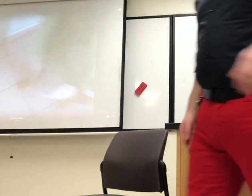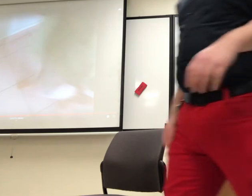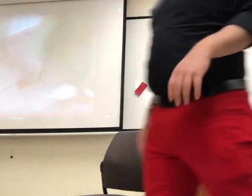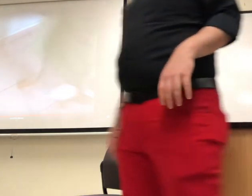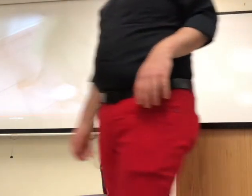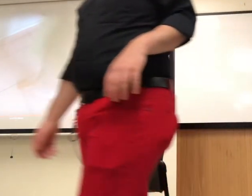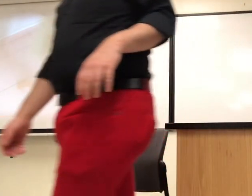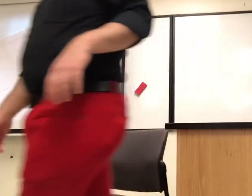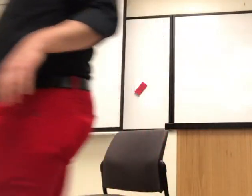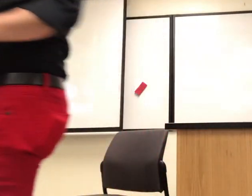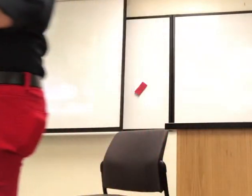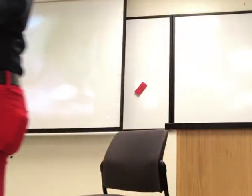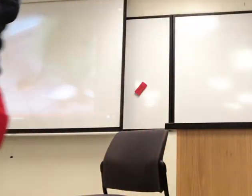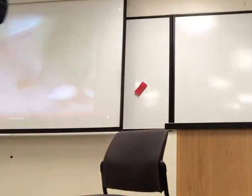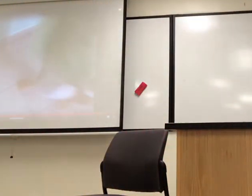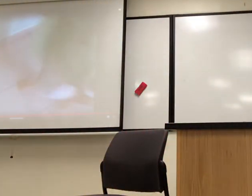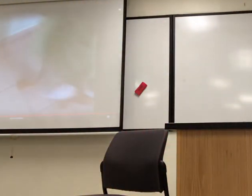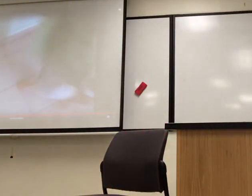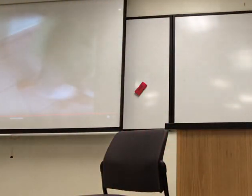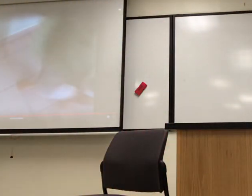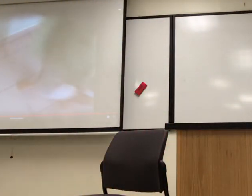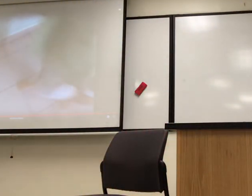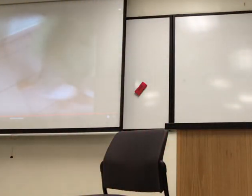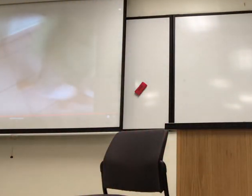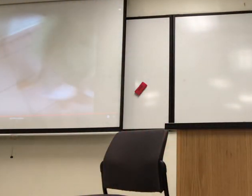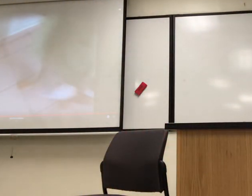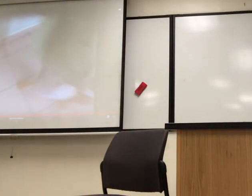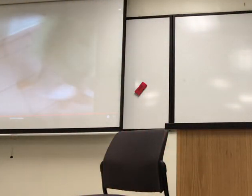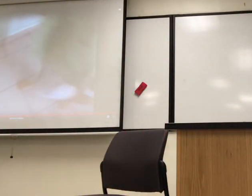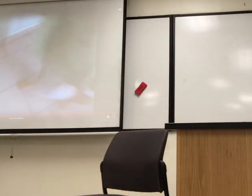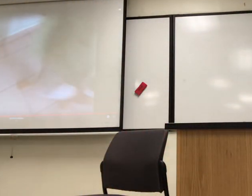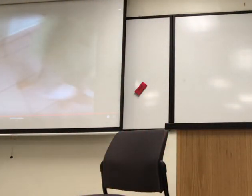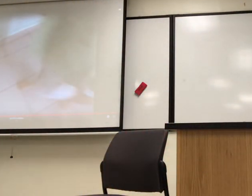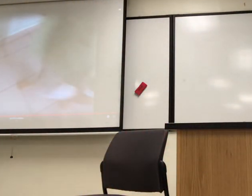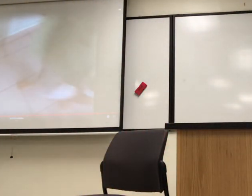Okay, then stand over here. So like,